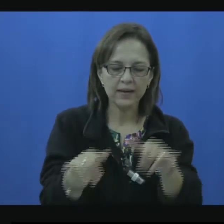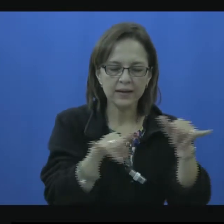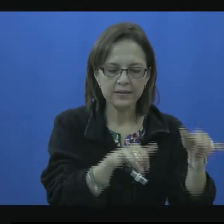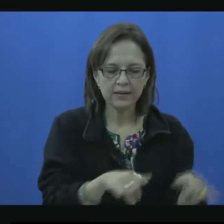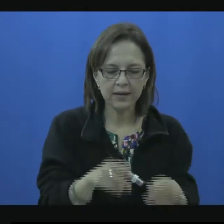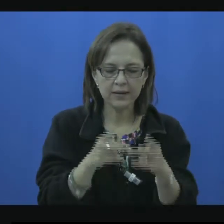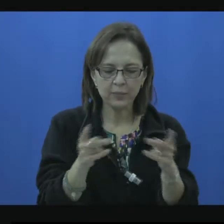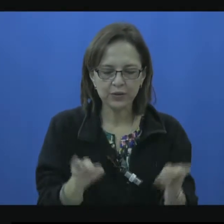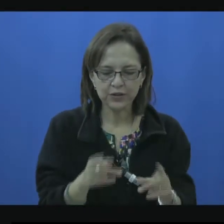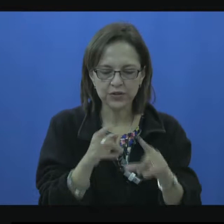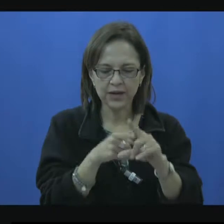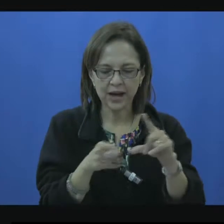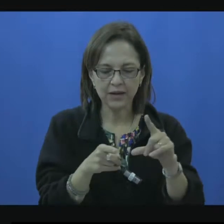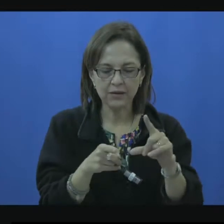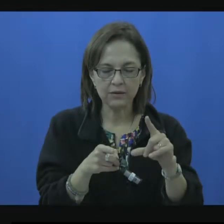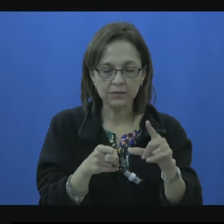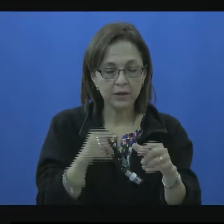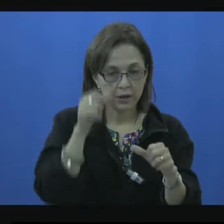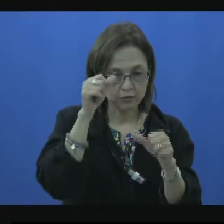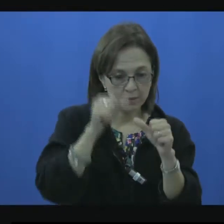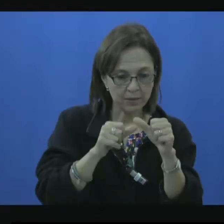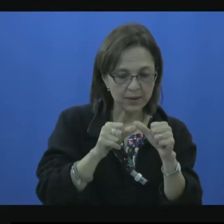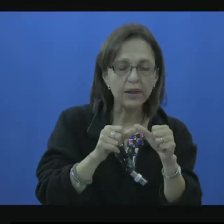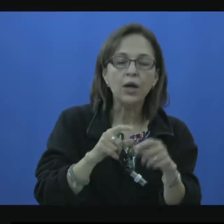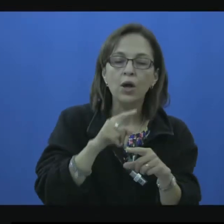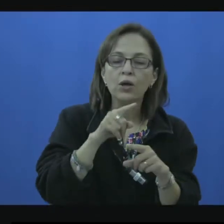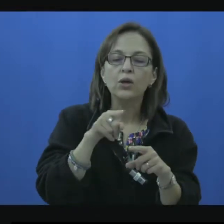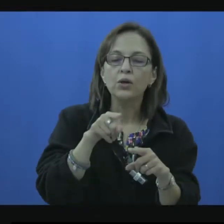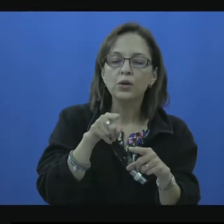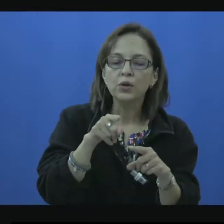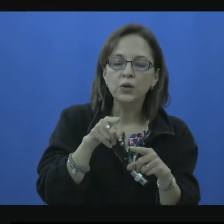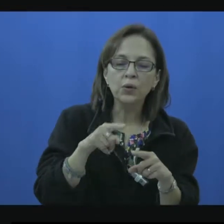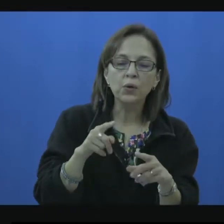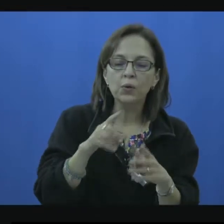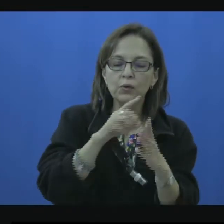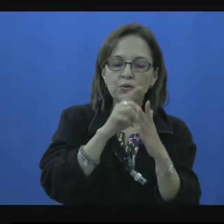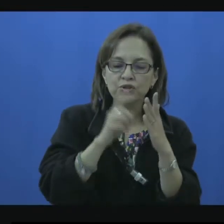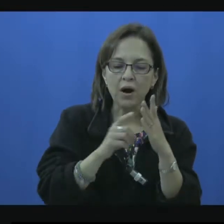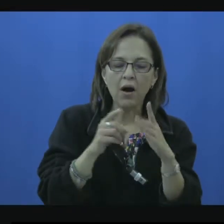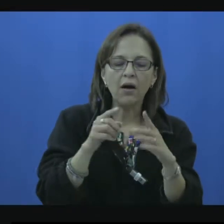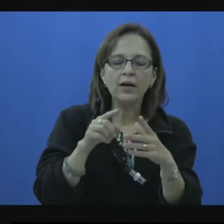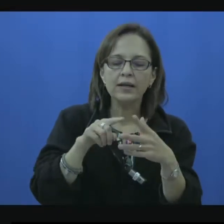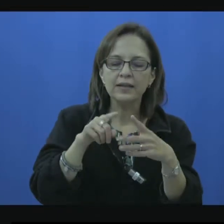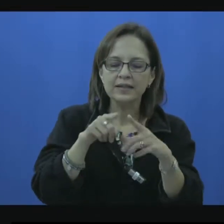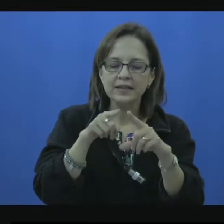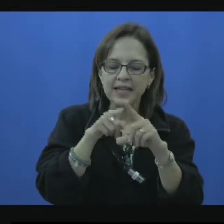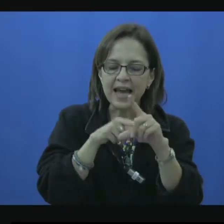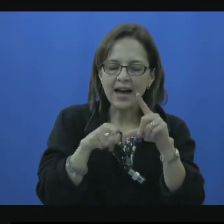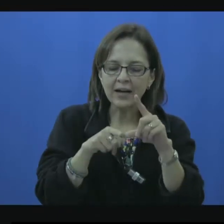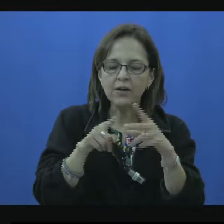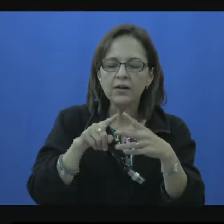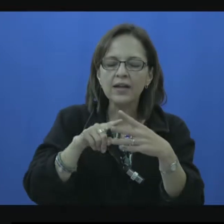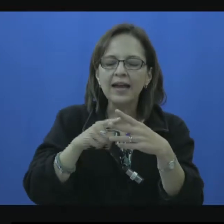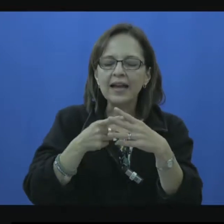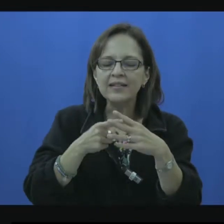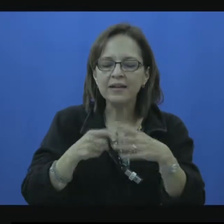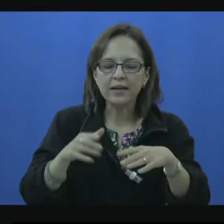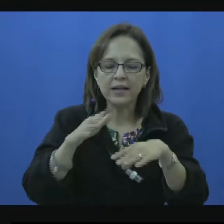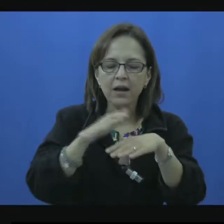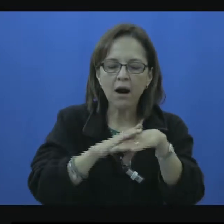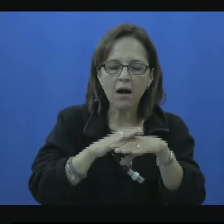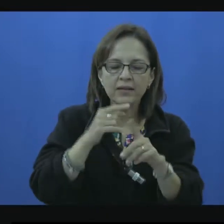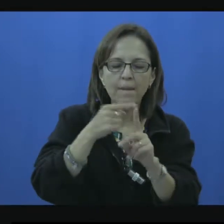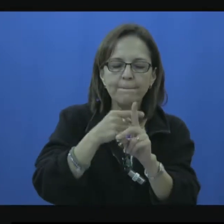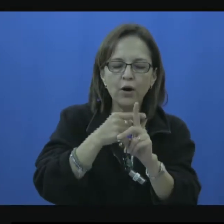the standard position angle. Remember, you draw the angle